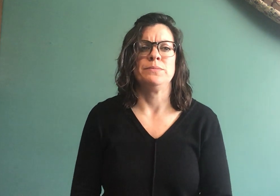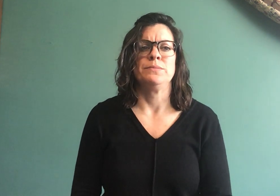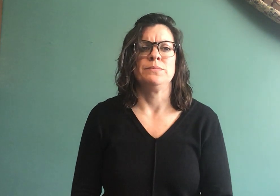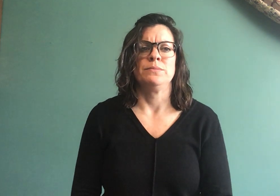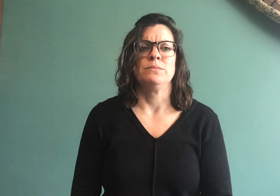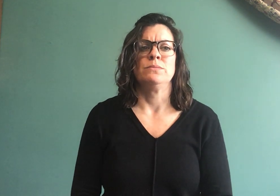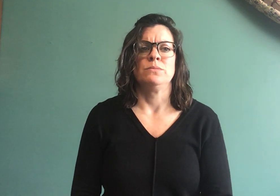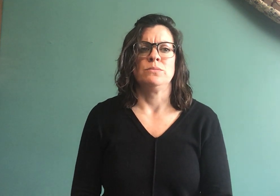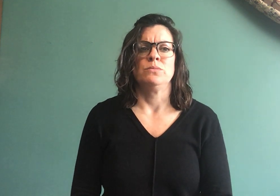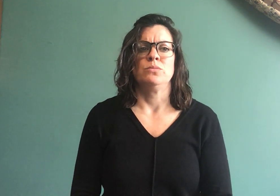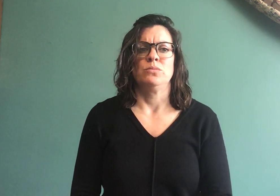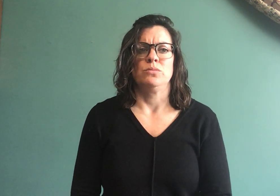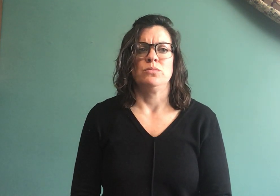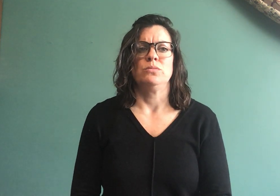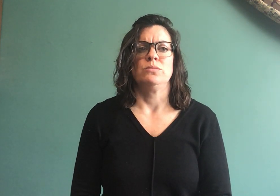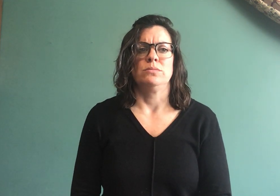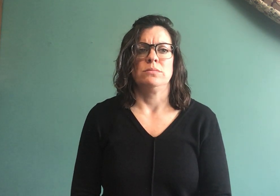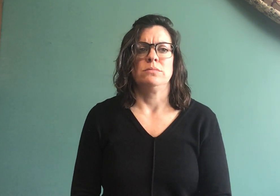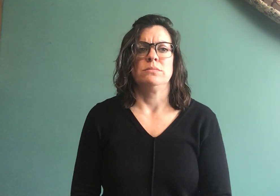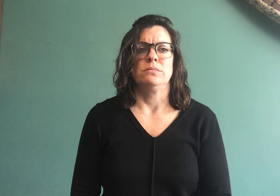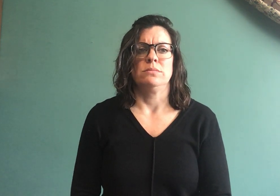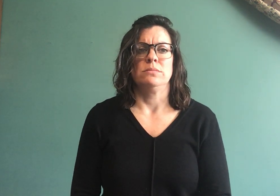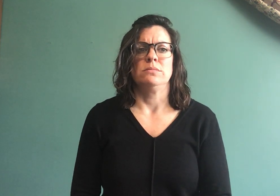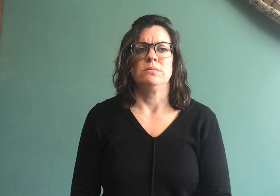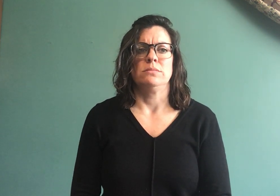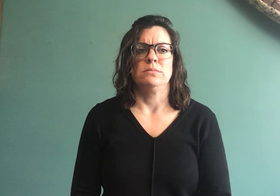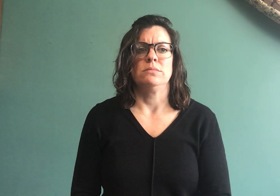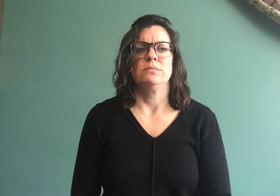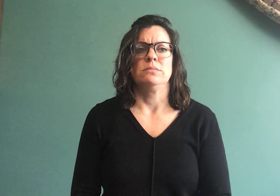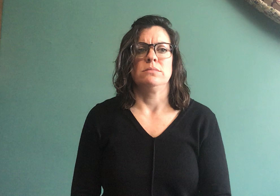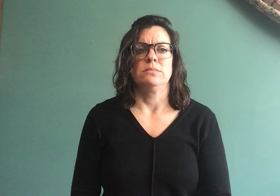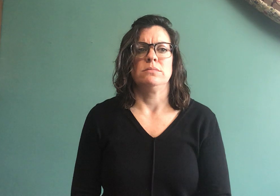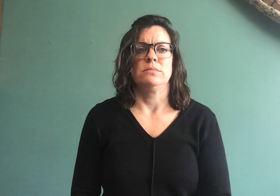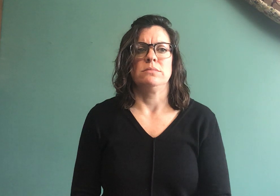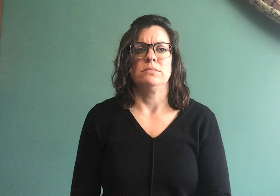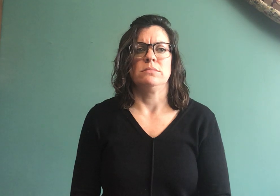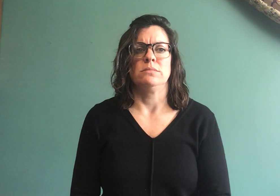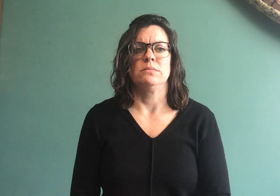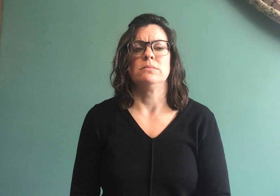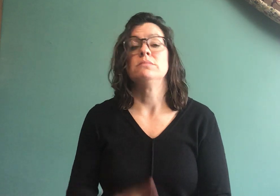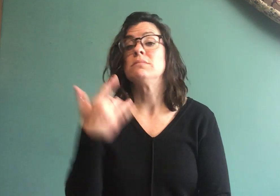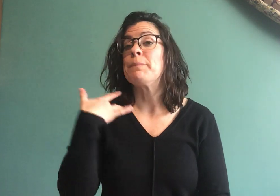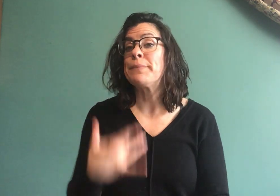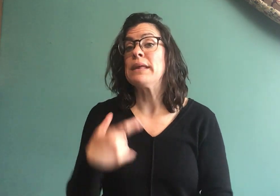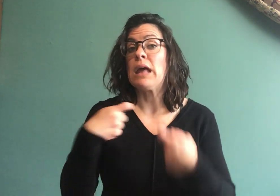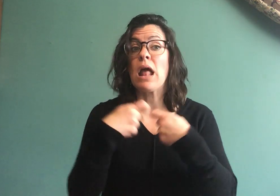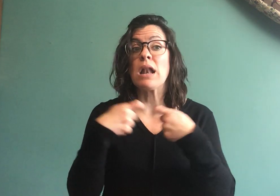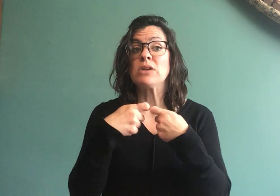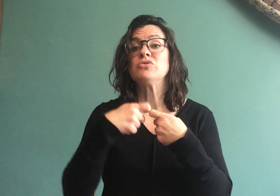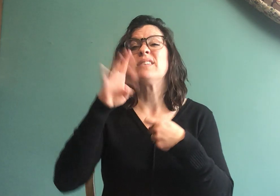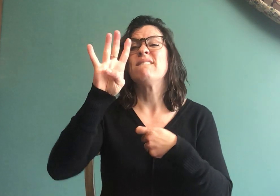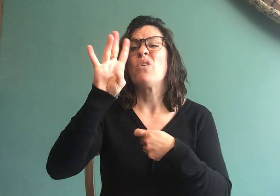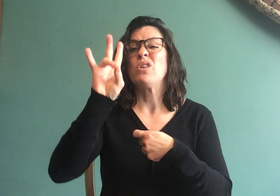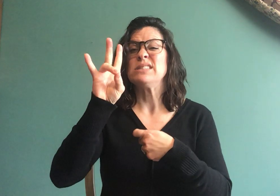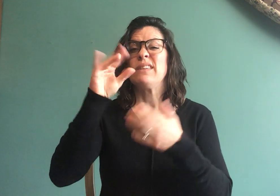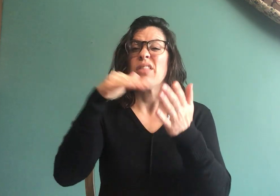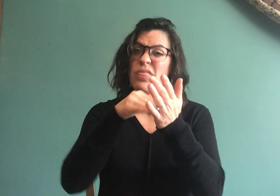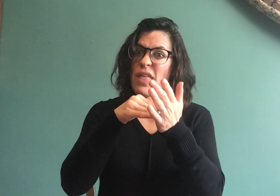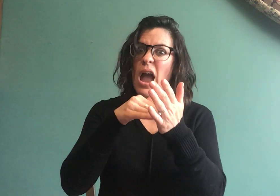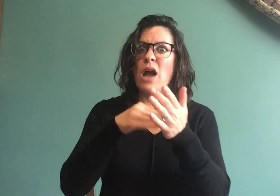including 18,000 burns and 29,000 electrical shocks. Well, that's a lot of people getting